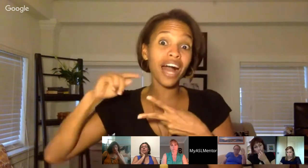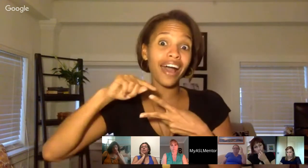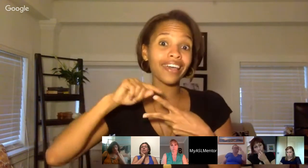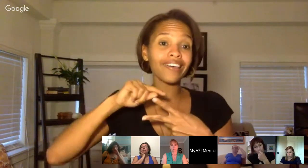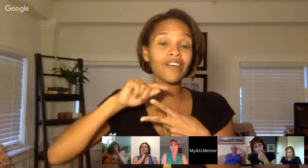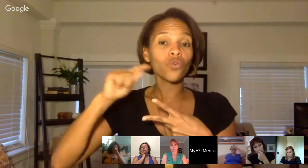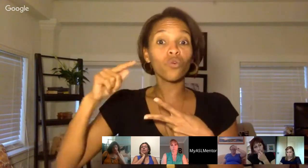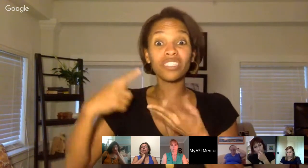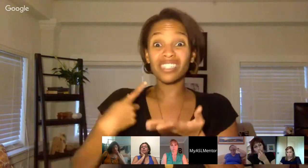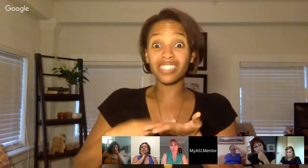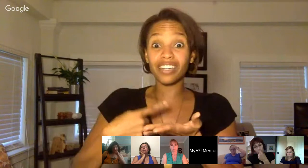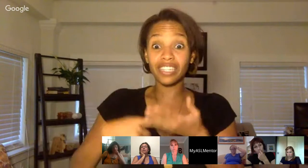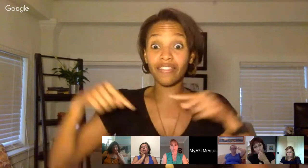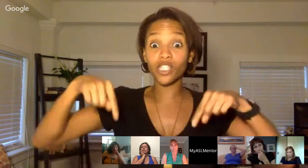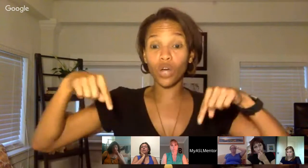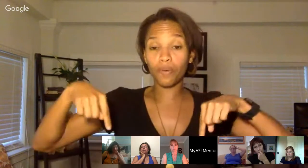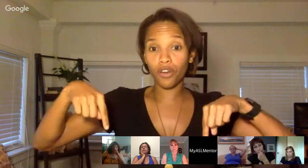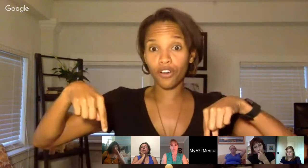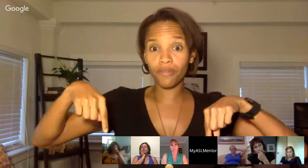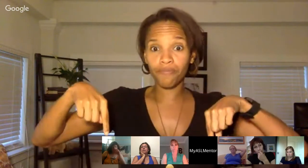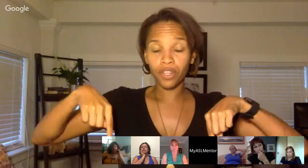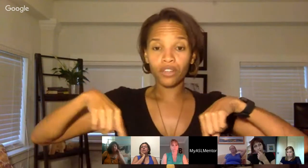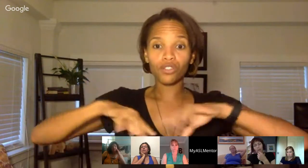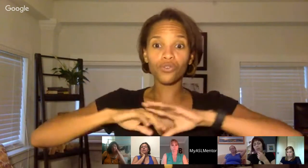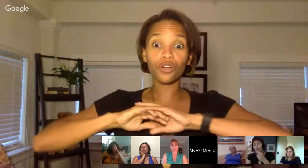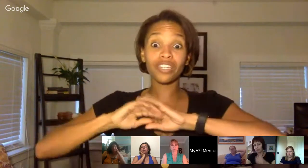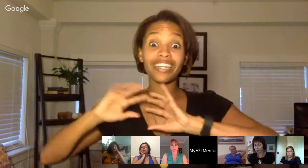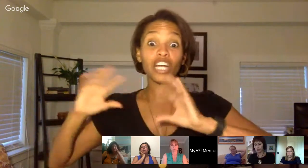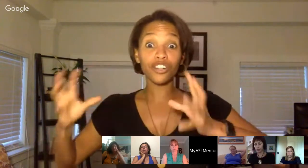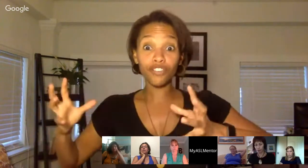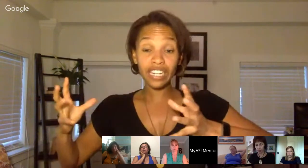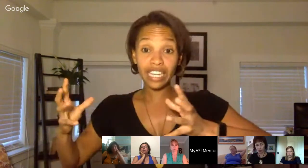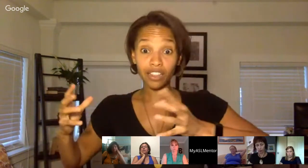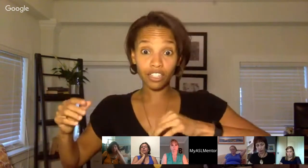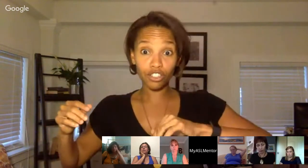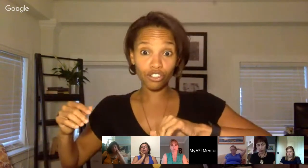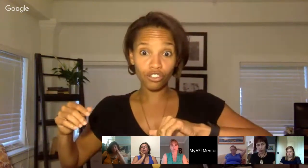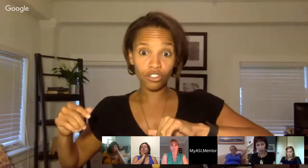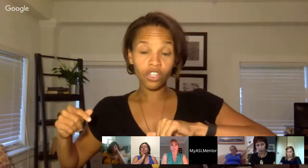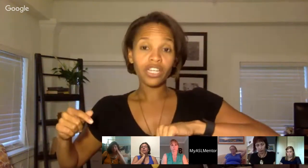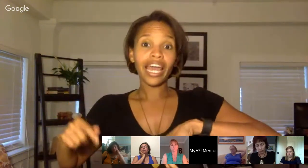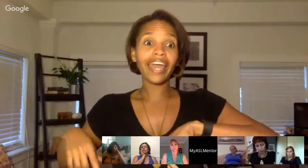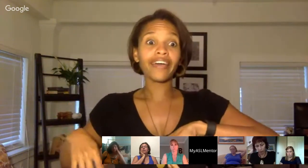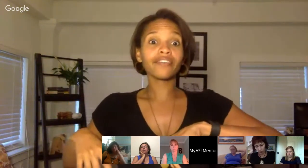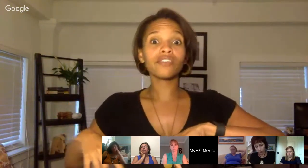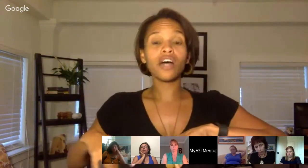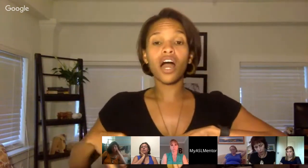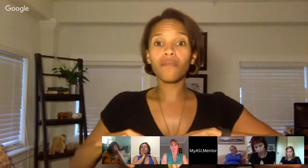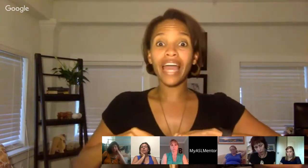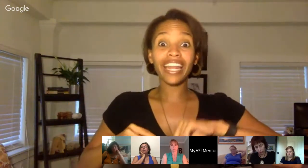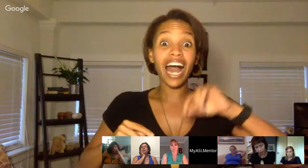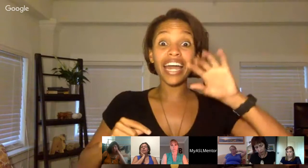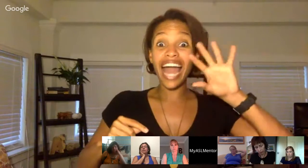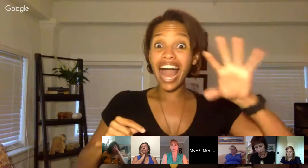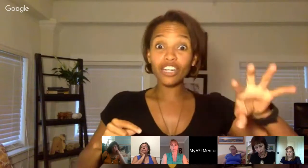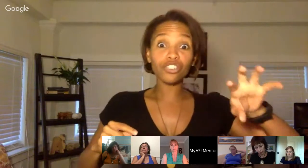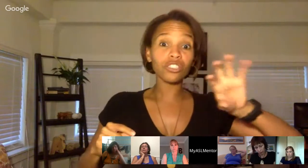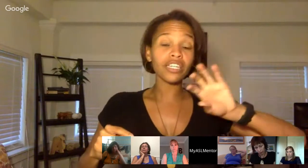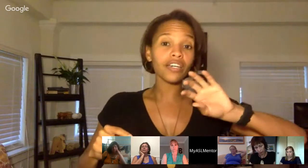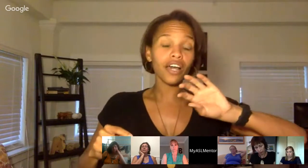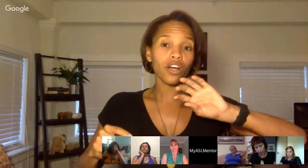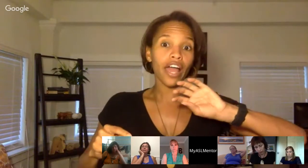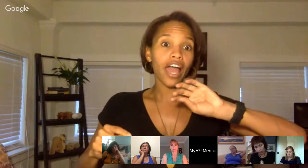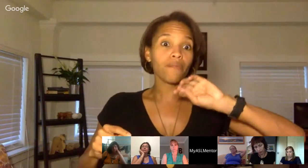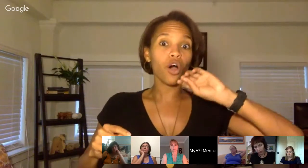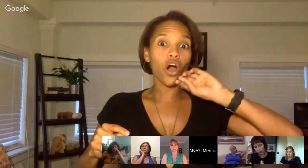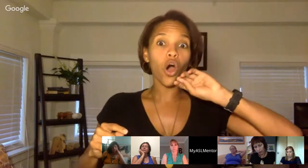going to apply what we discussed in this webinar. So there's a narrative in English, and I